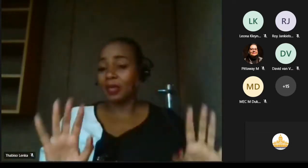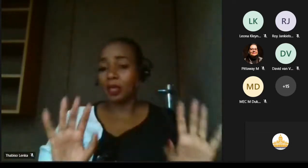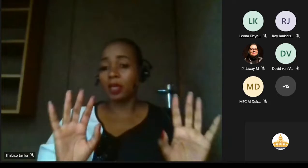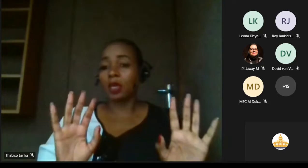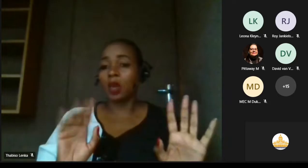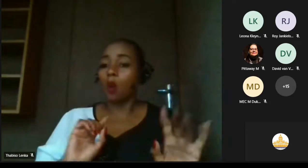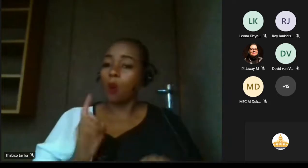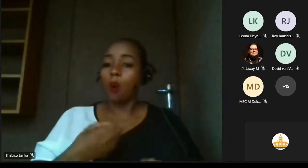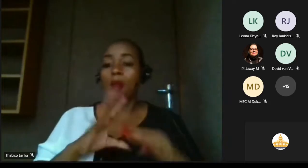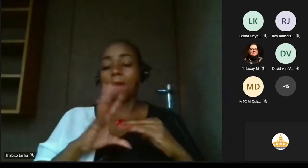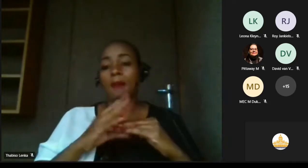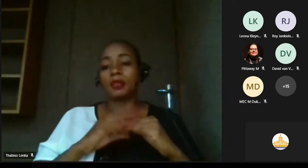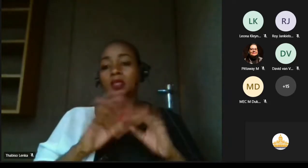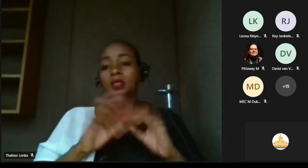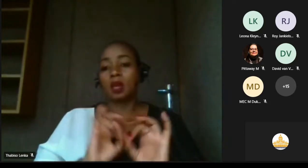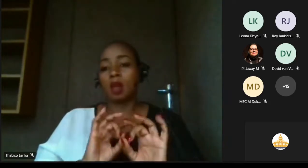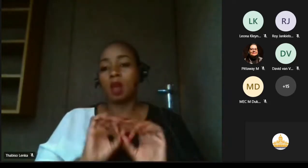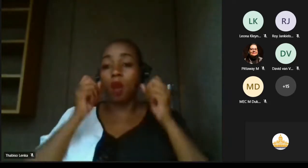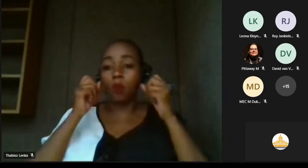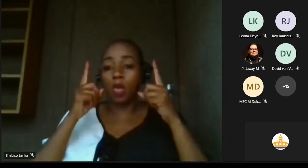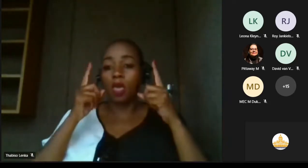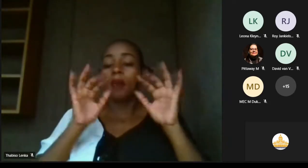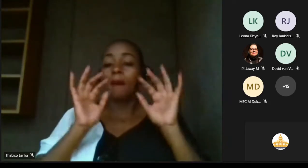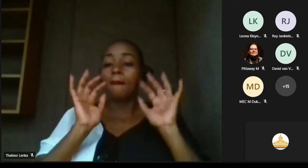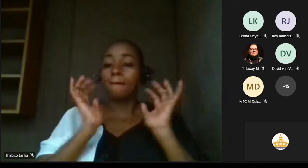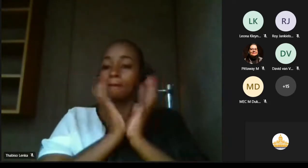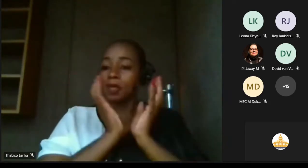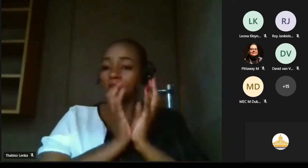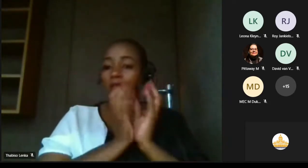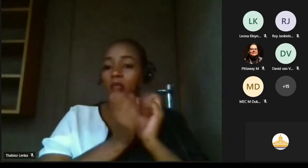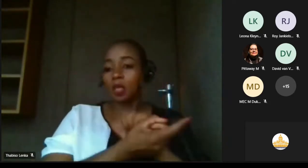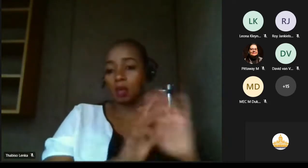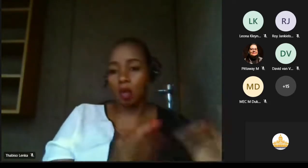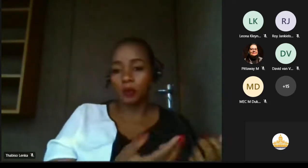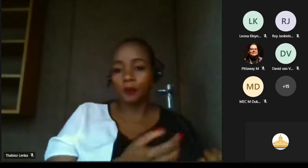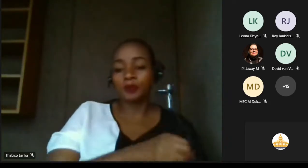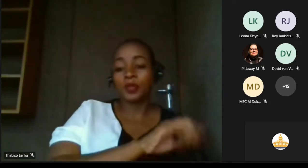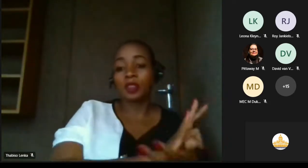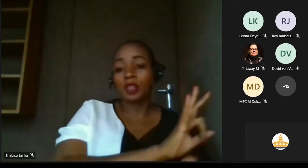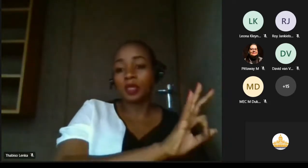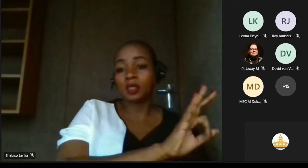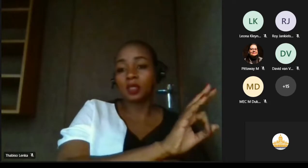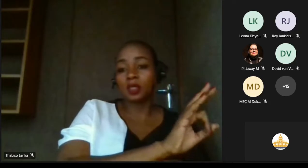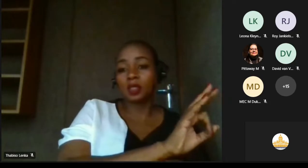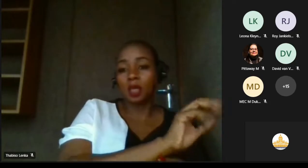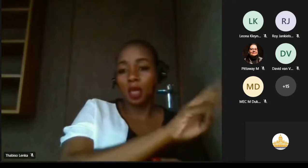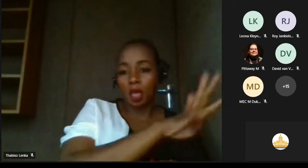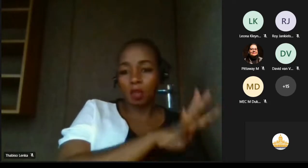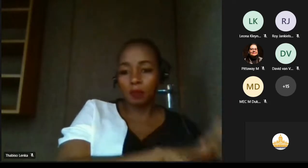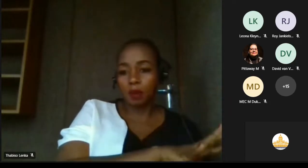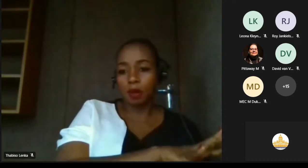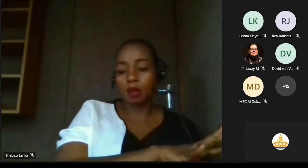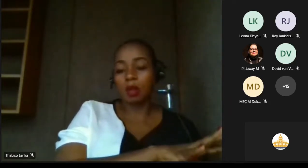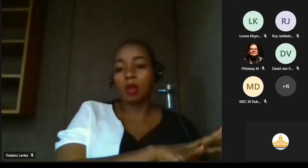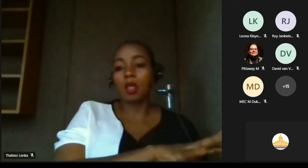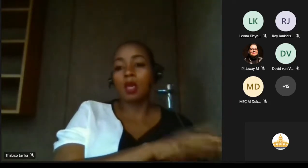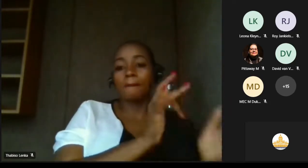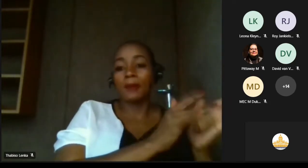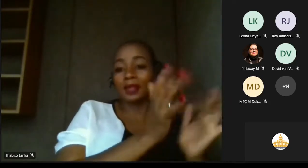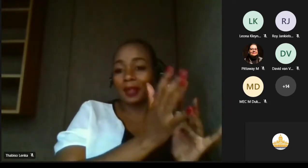all members. The public hearings were held as follows. 13 April, Harry Smith, in Tabazwe